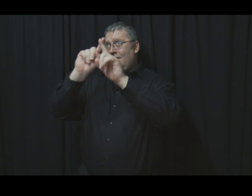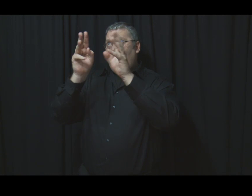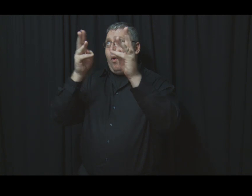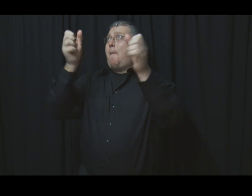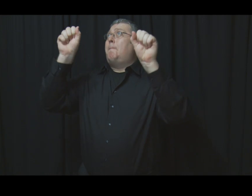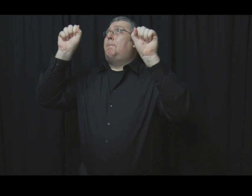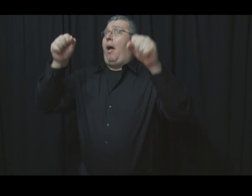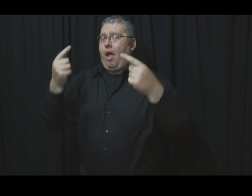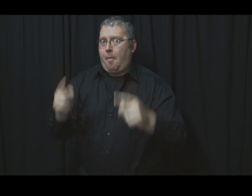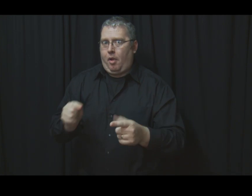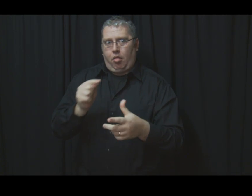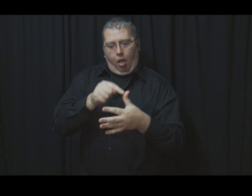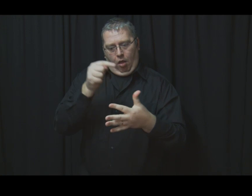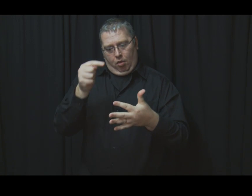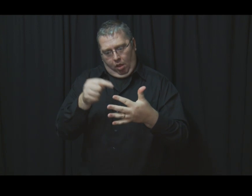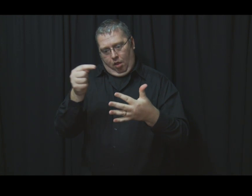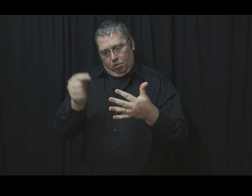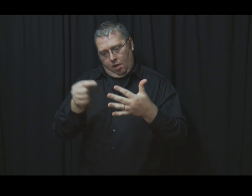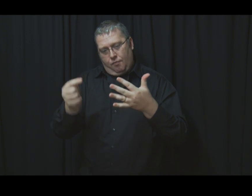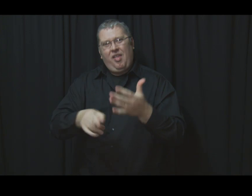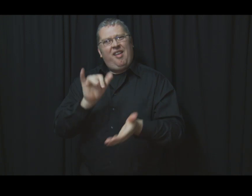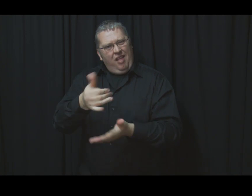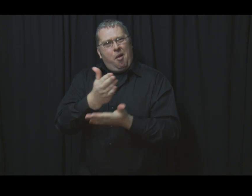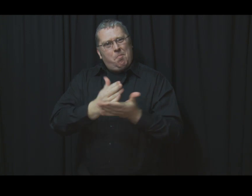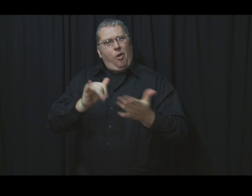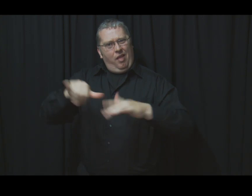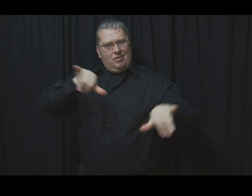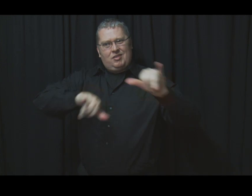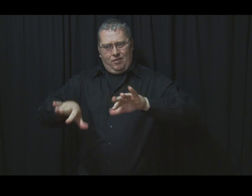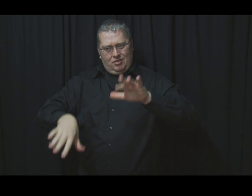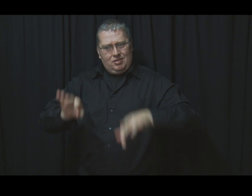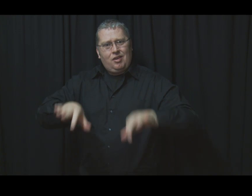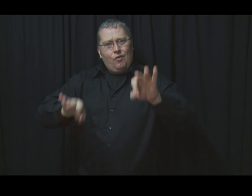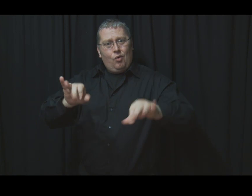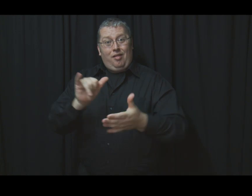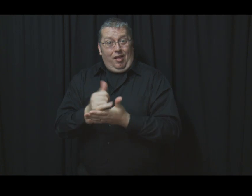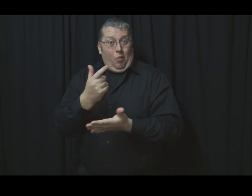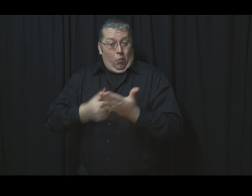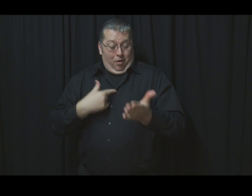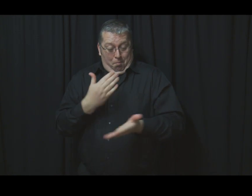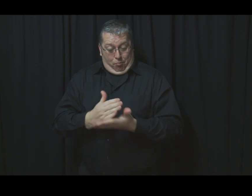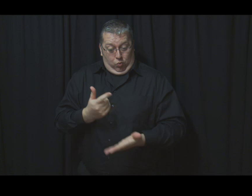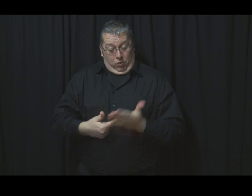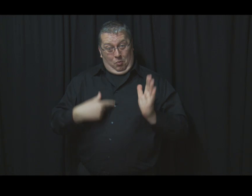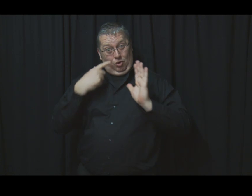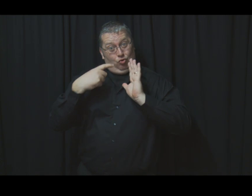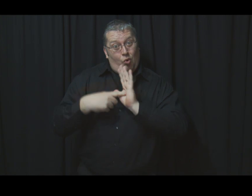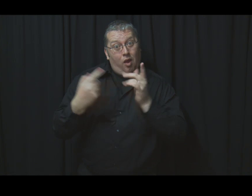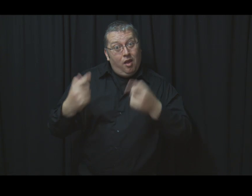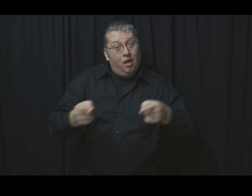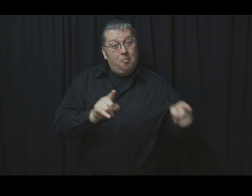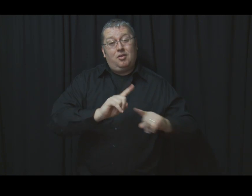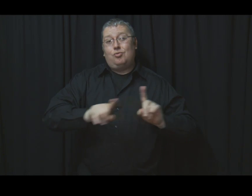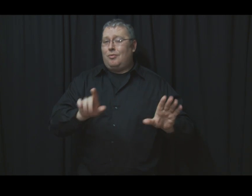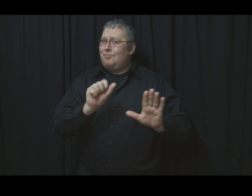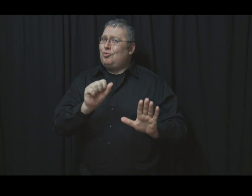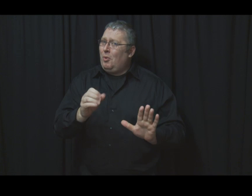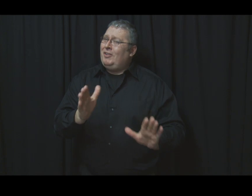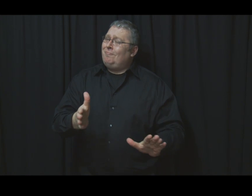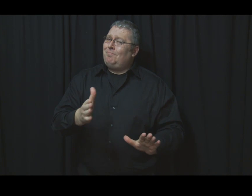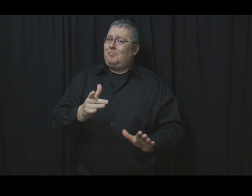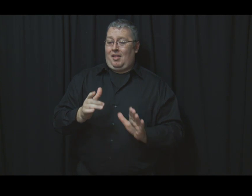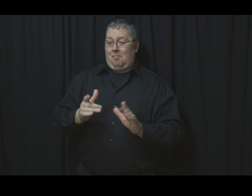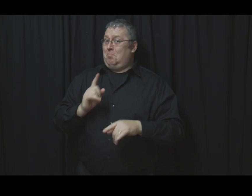happened or that could have happened, and that's part of that scientific discovery. That's part of what it's all about. So the